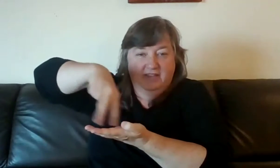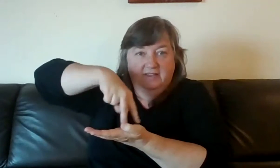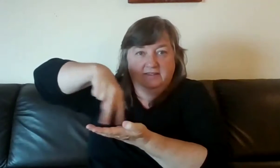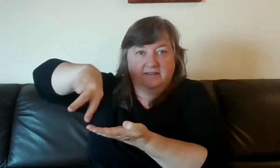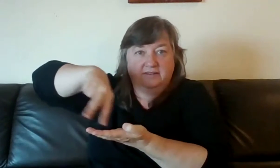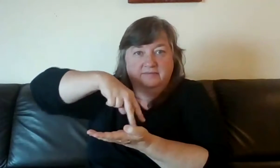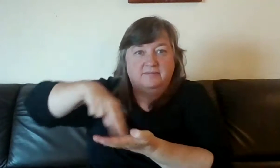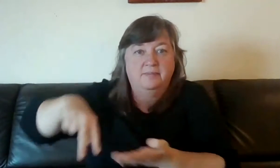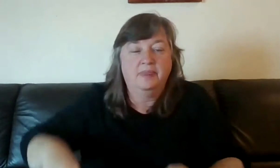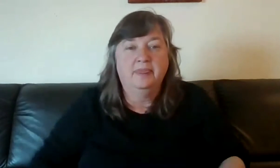Dance.